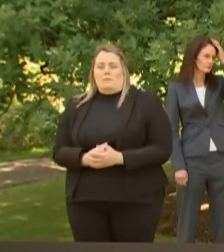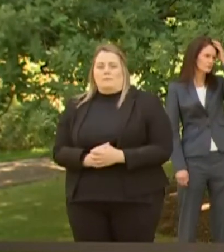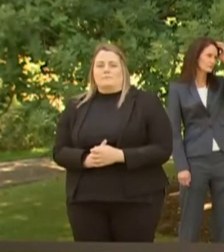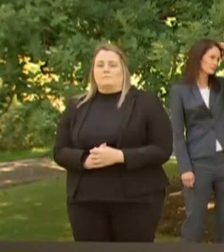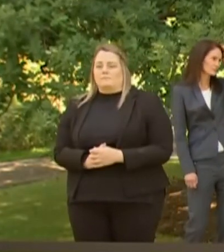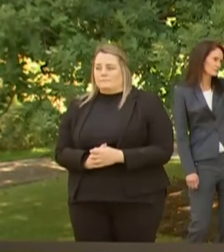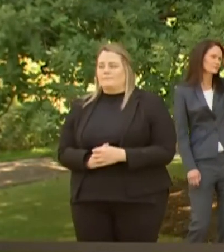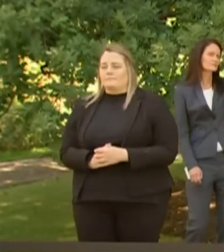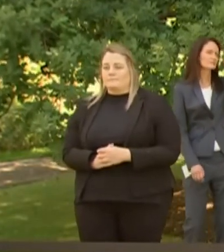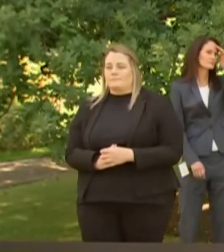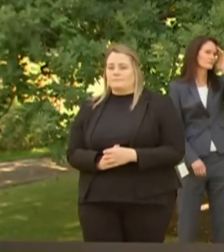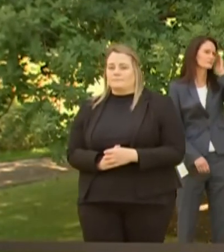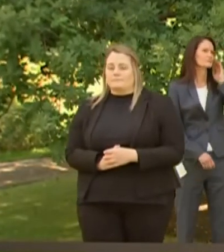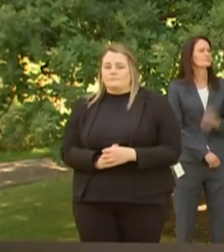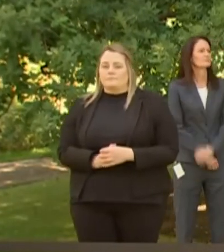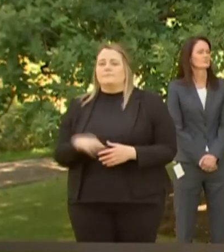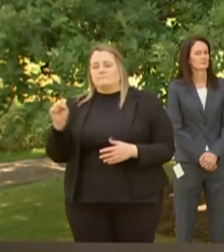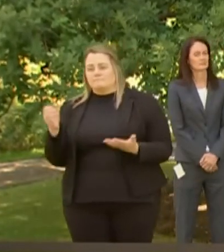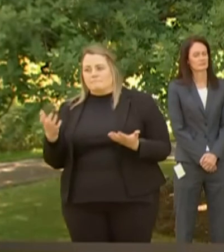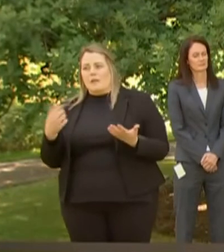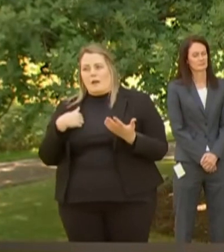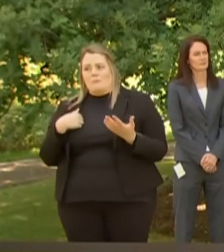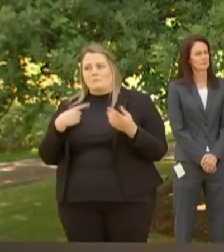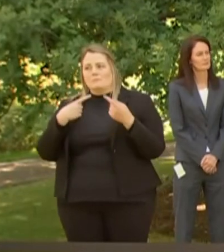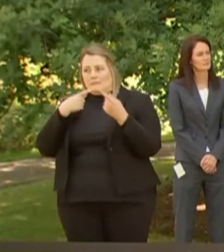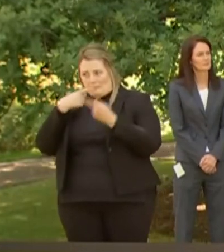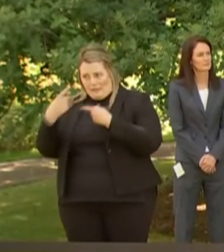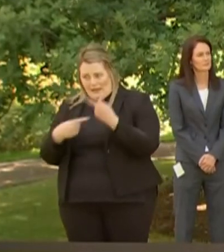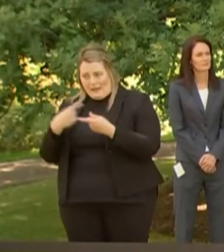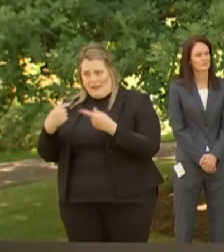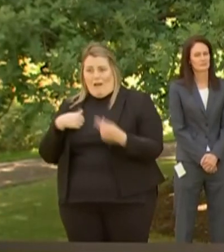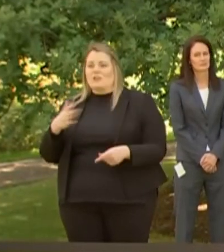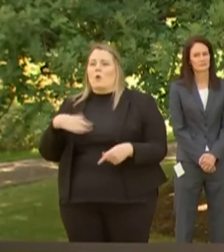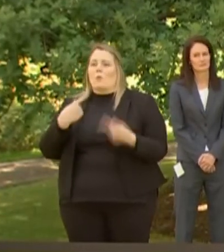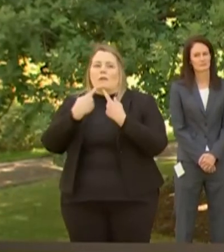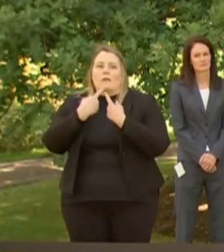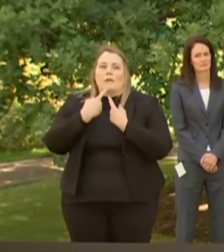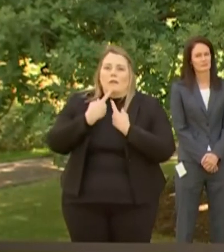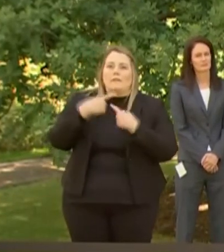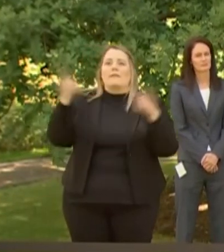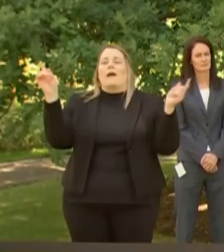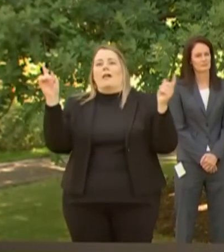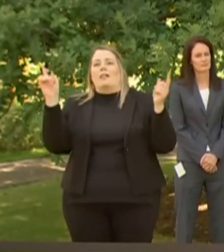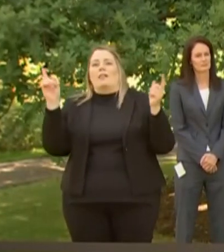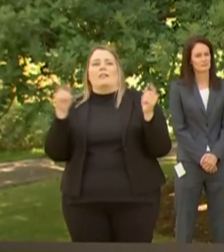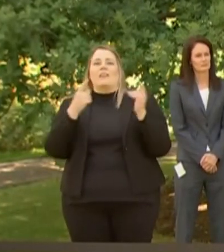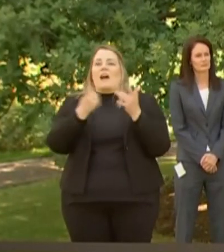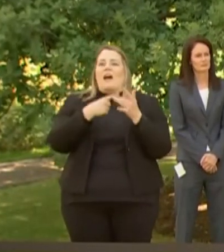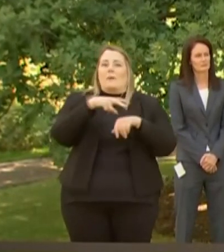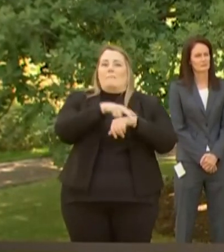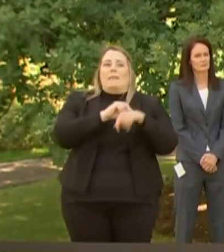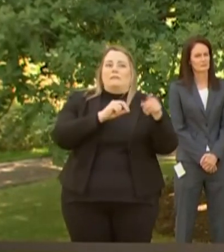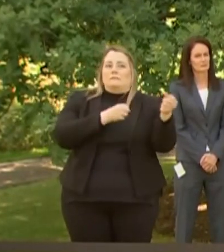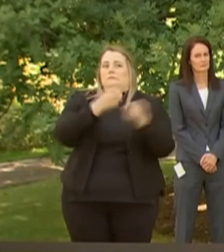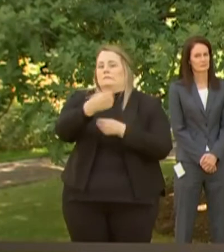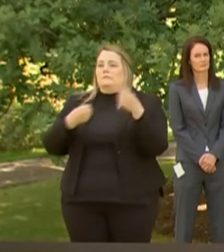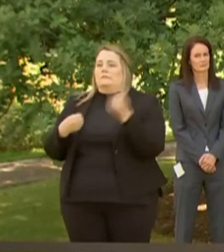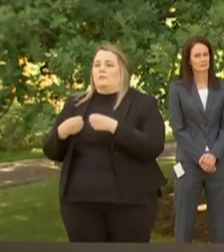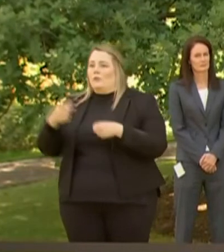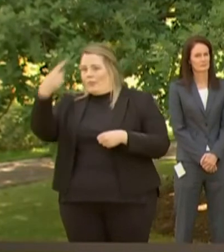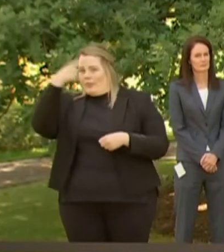to you, all of you. We don't want to be sending a message to anybody that other frontline roles will be poorer because of